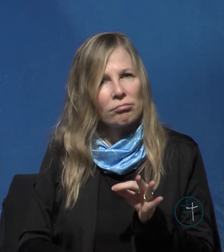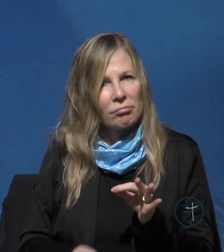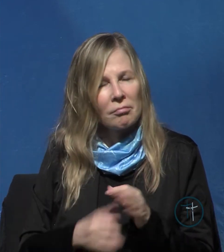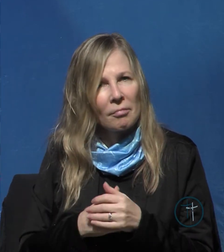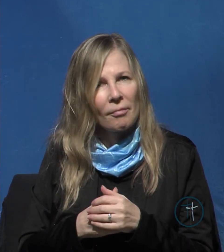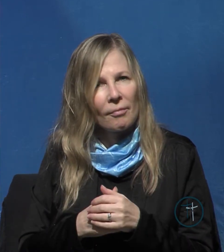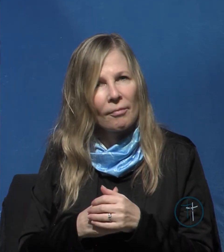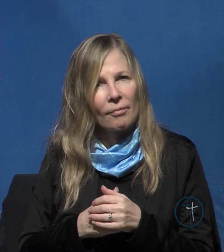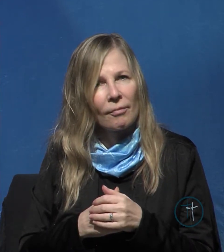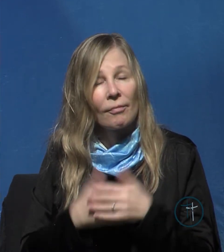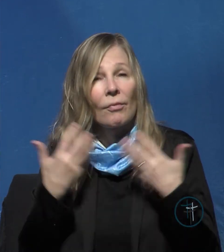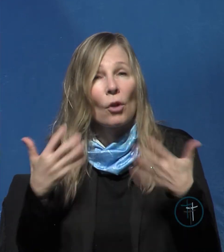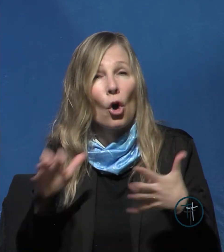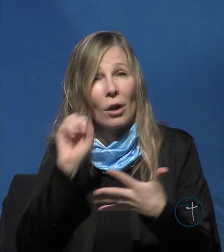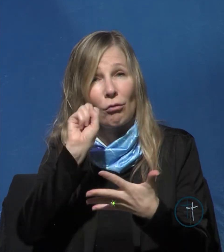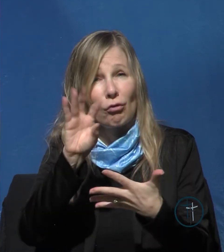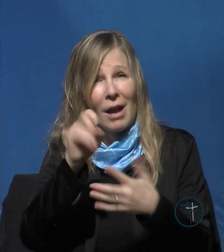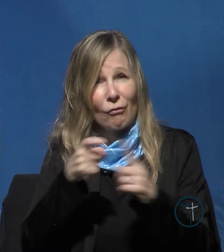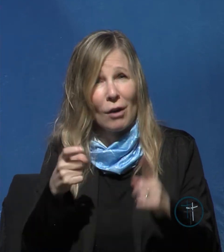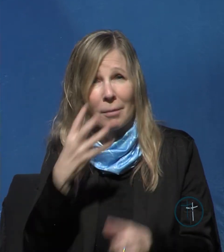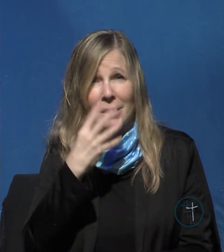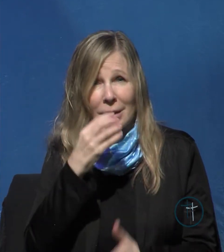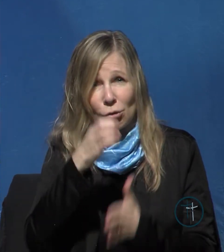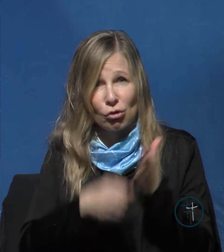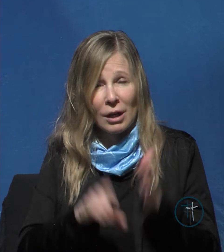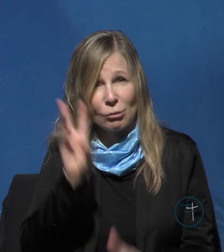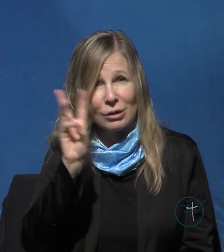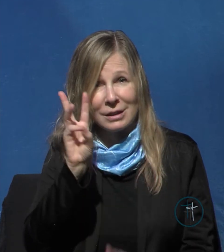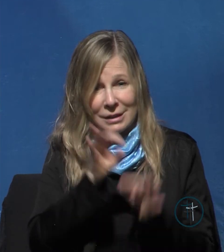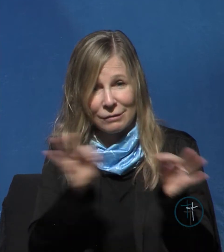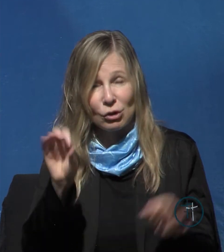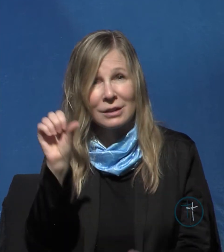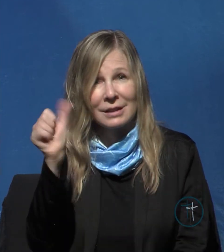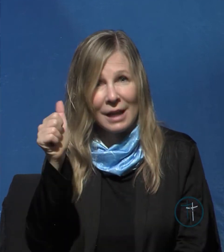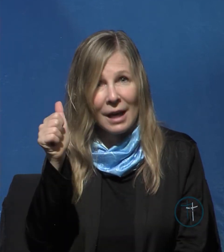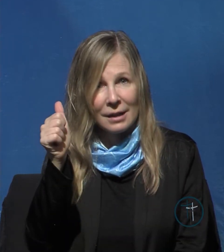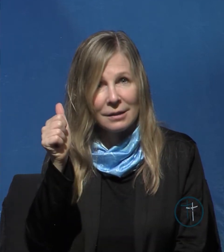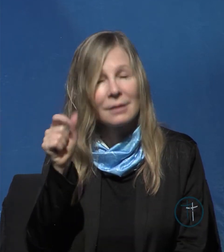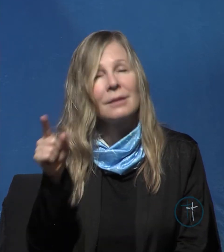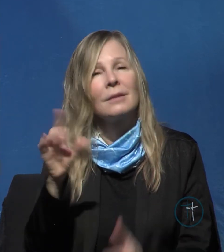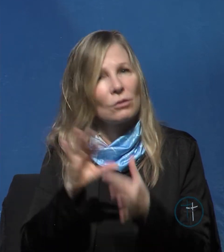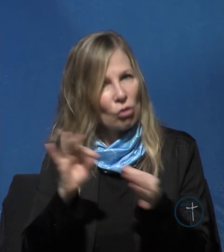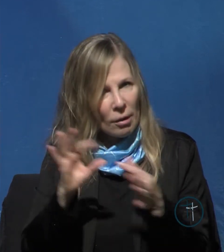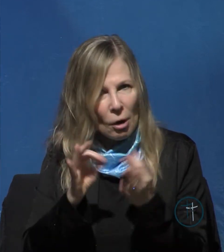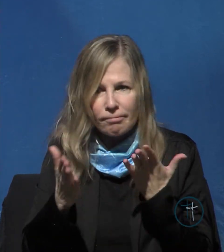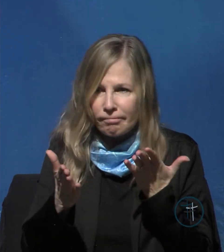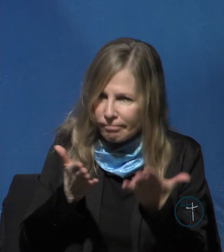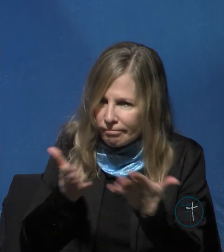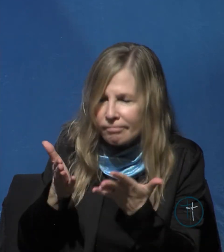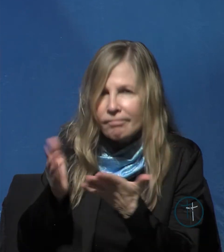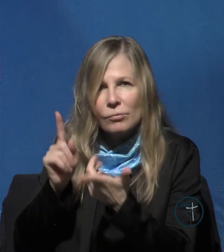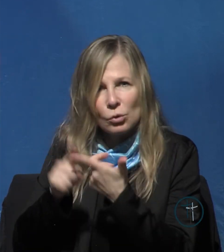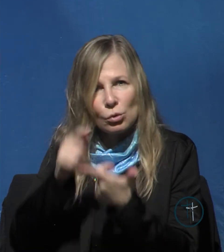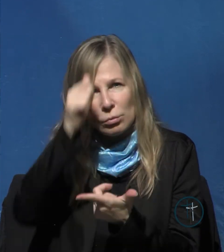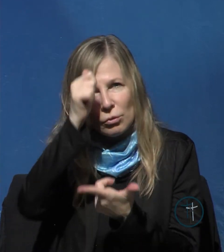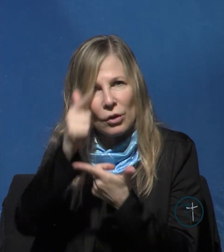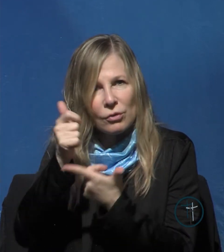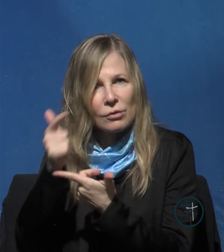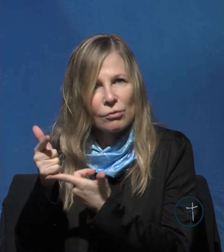I already read to you from Hebrews chapter 6, verse 10, where he talked about them ministering and still ministering to the saints.